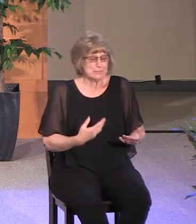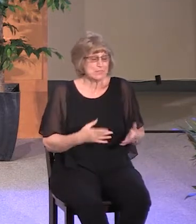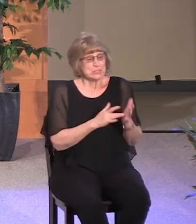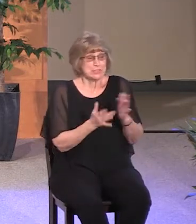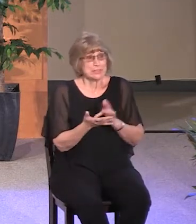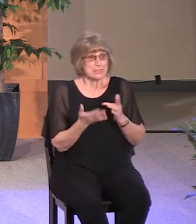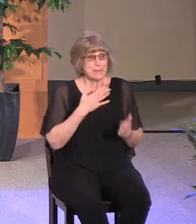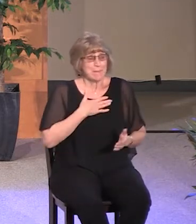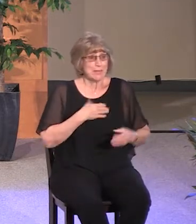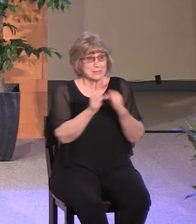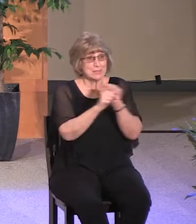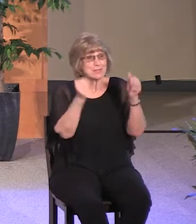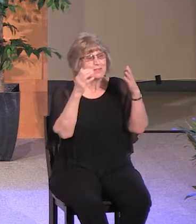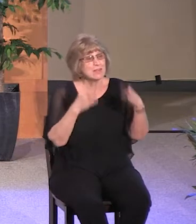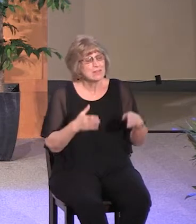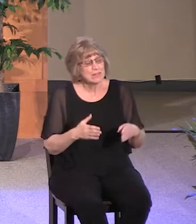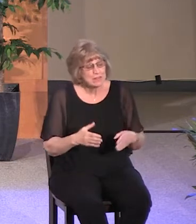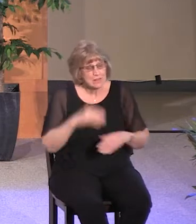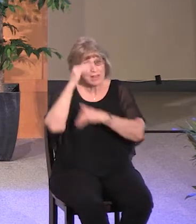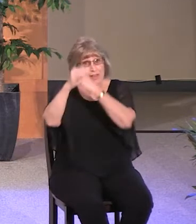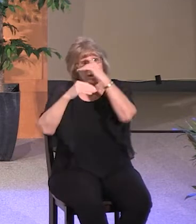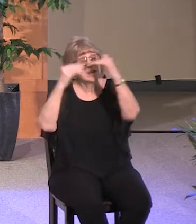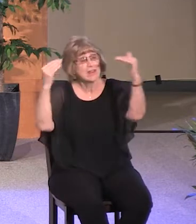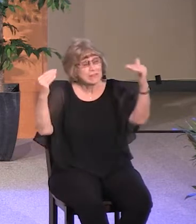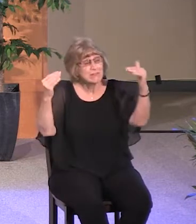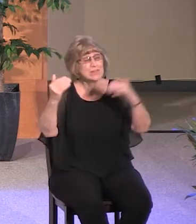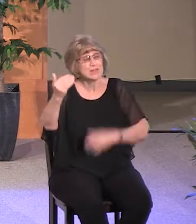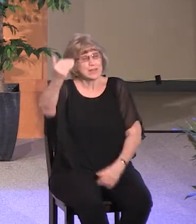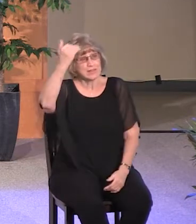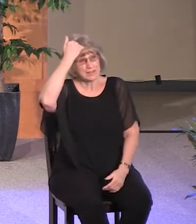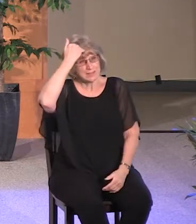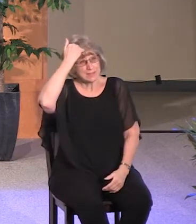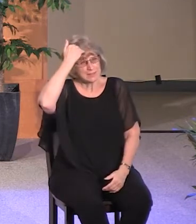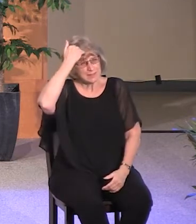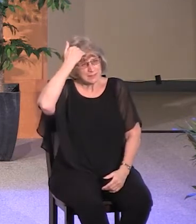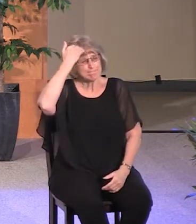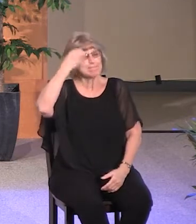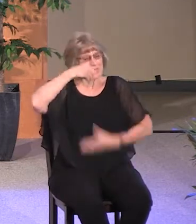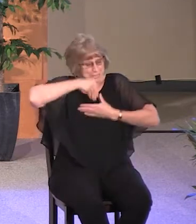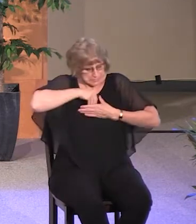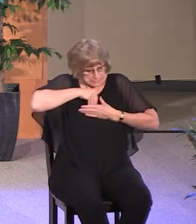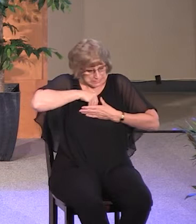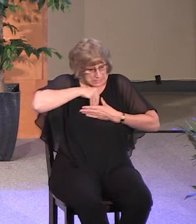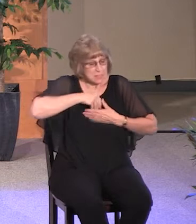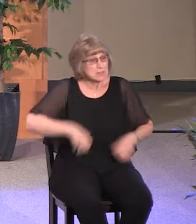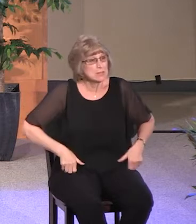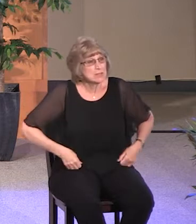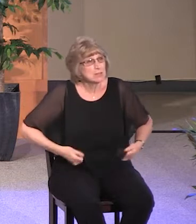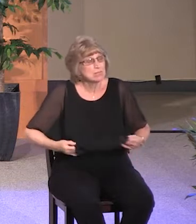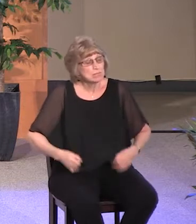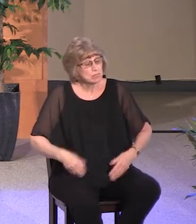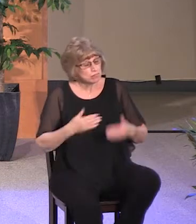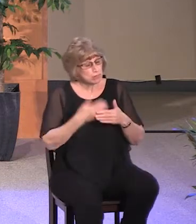right? Heaven is a state of consciousness, and it's within each of us. So the next question then becomes, well,